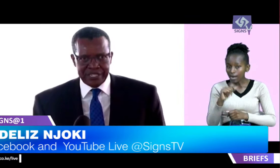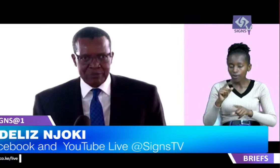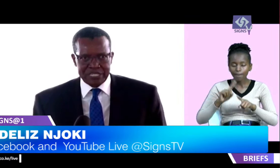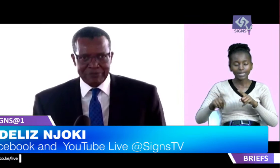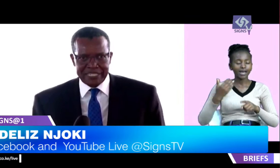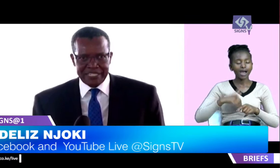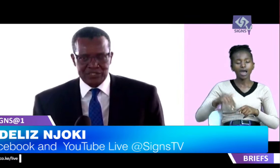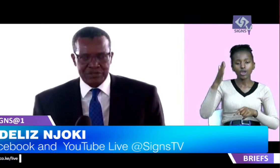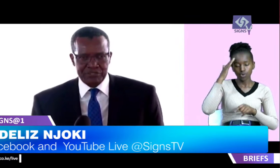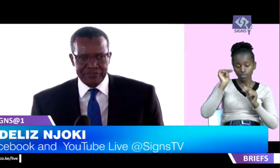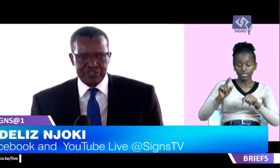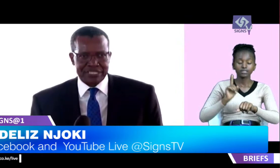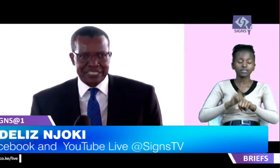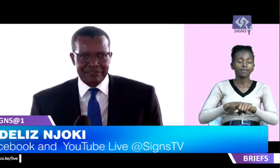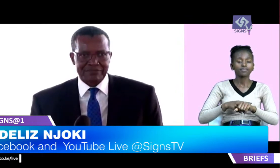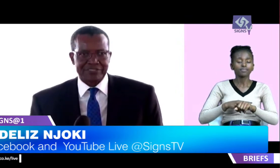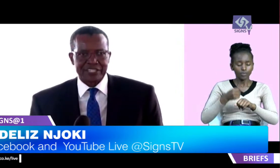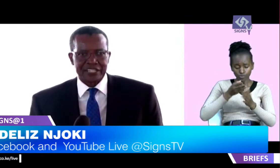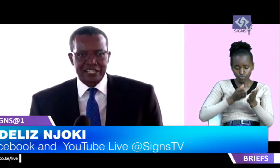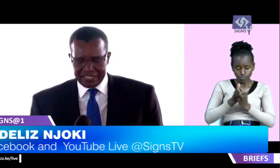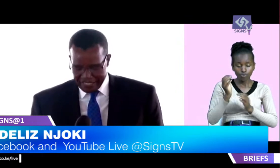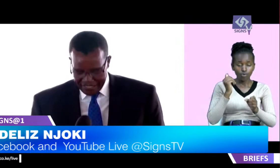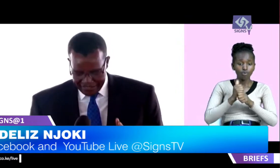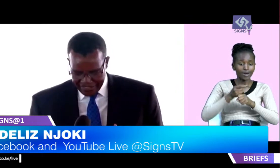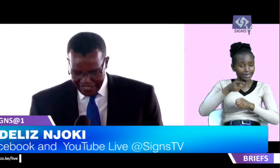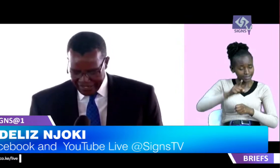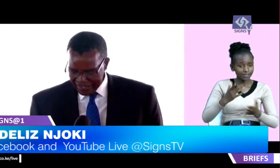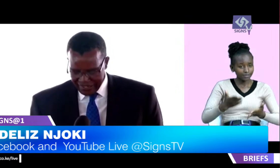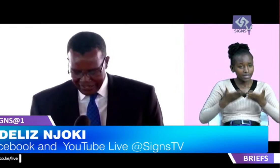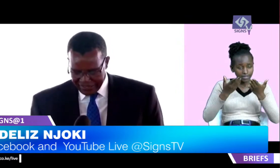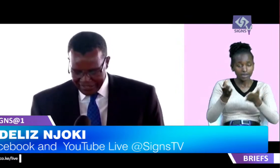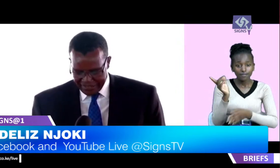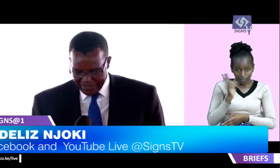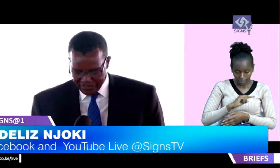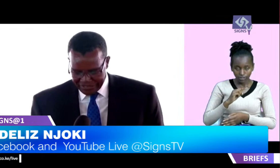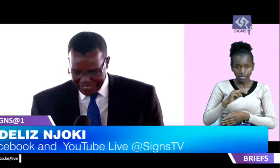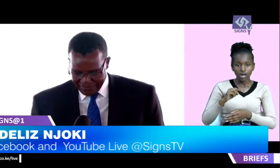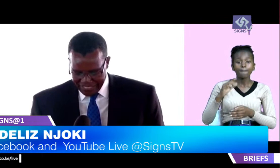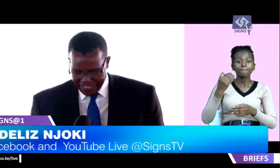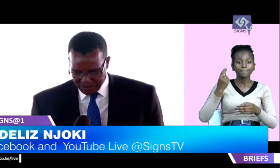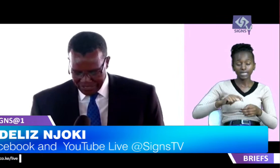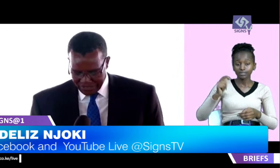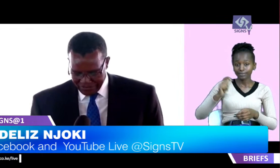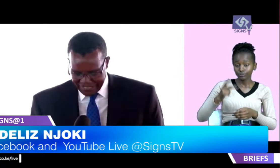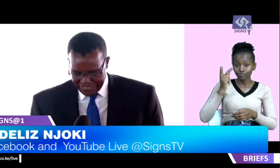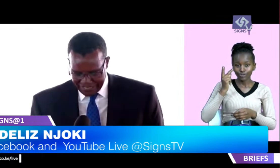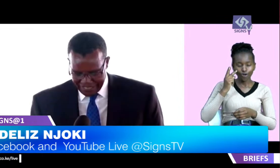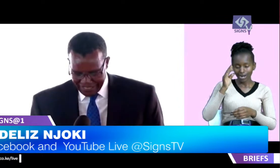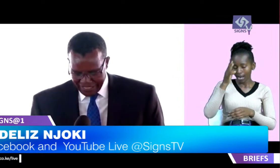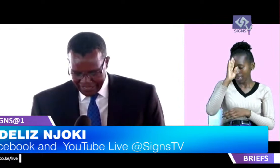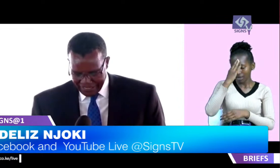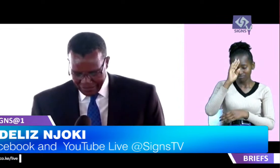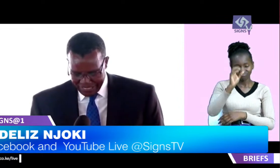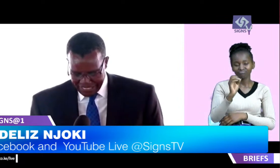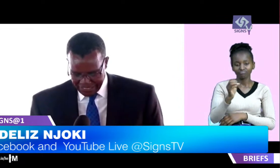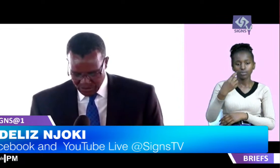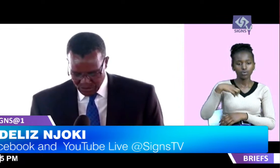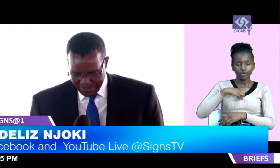the commitment that you have given yourself, they don't have any doubt whatsoever that the recommendations will